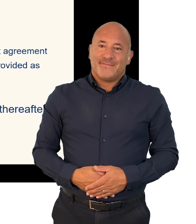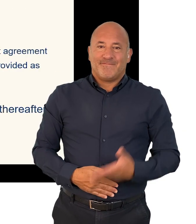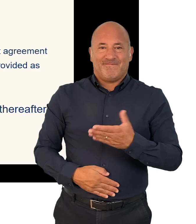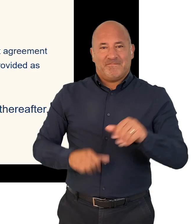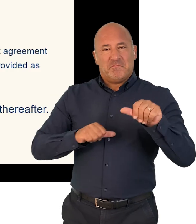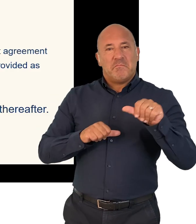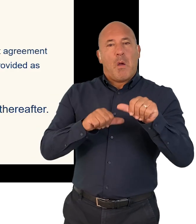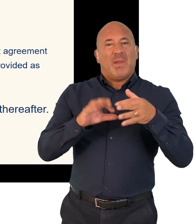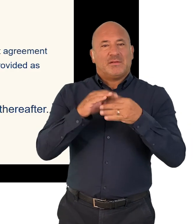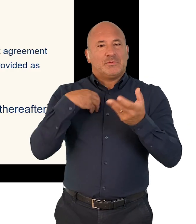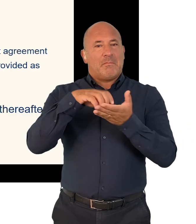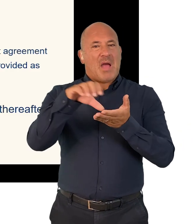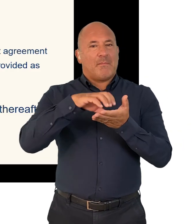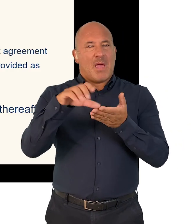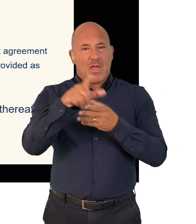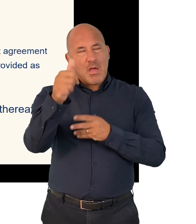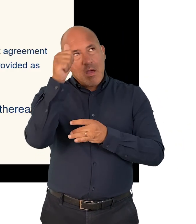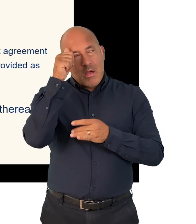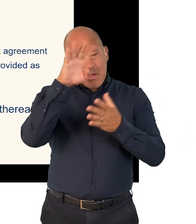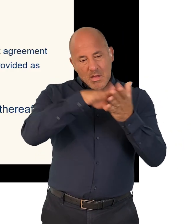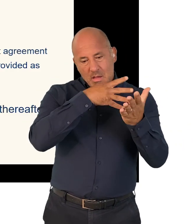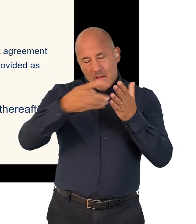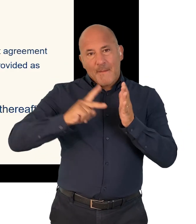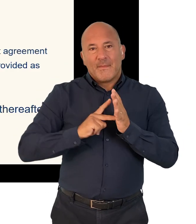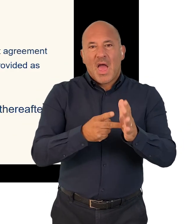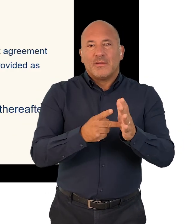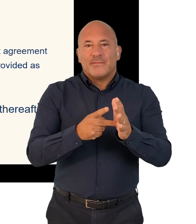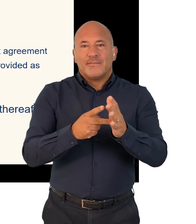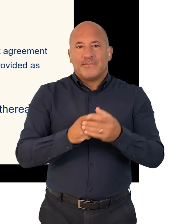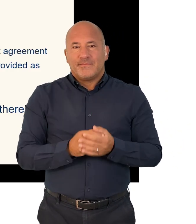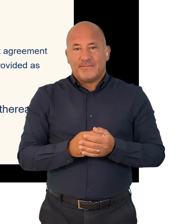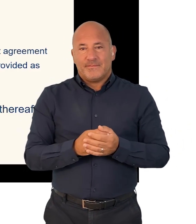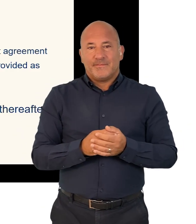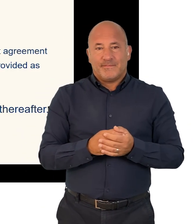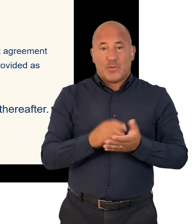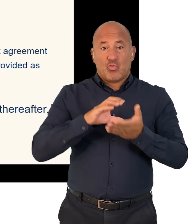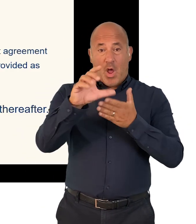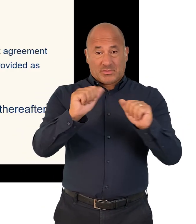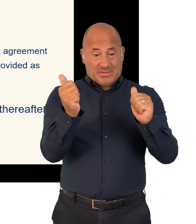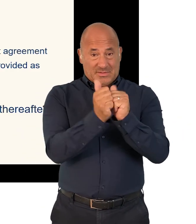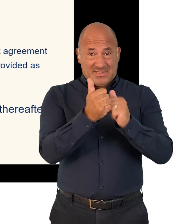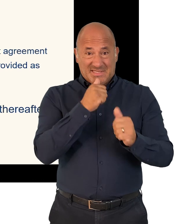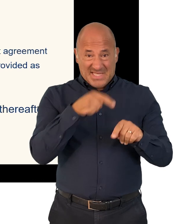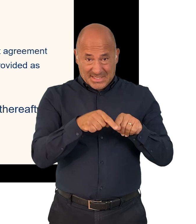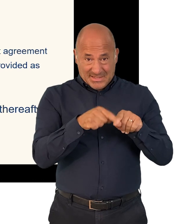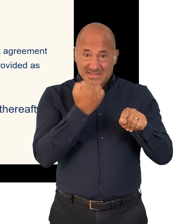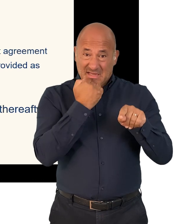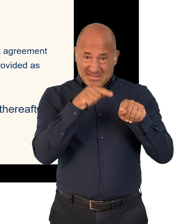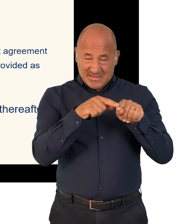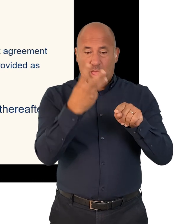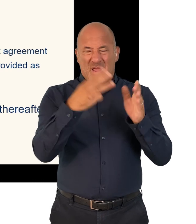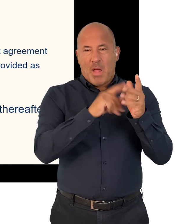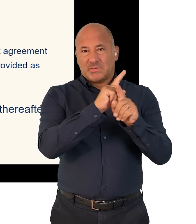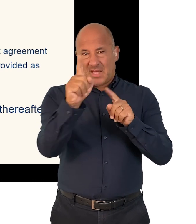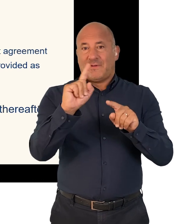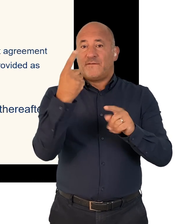This is a brief note on payments to assist applicants with their timeline planning. The initial payment will be scheduled 3 months after a